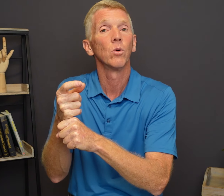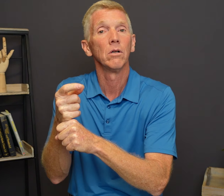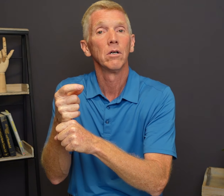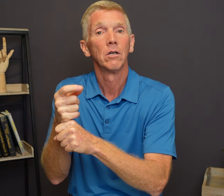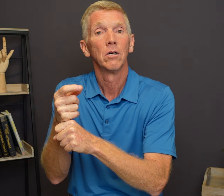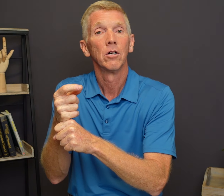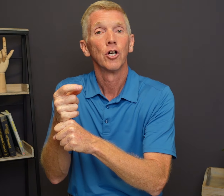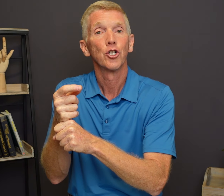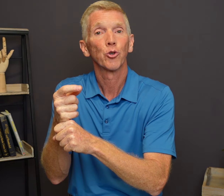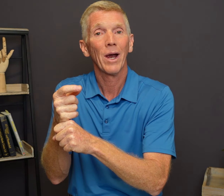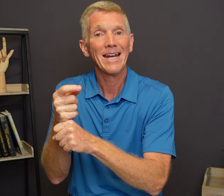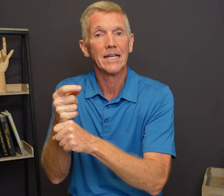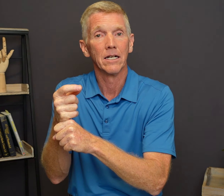Annual training.